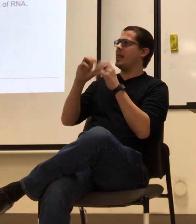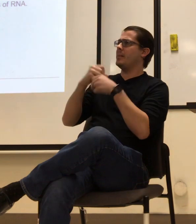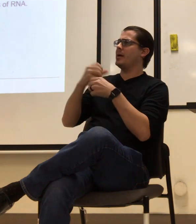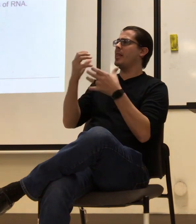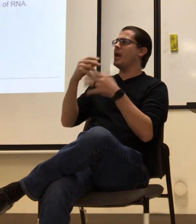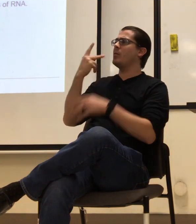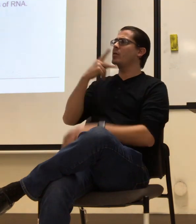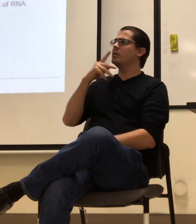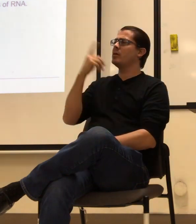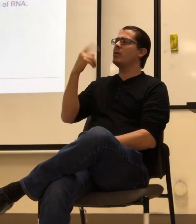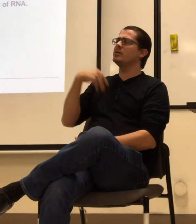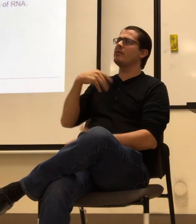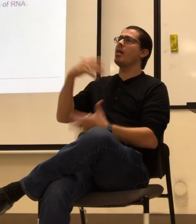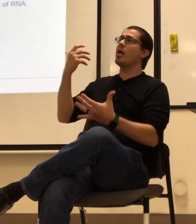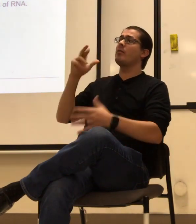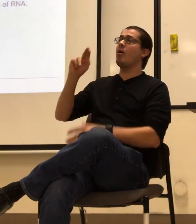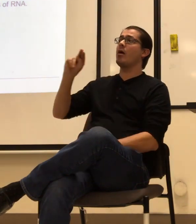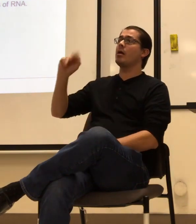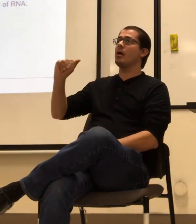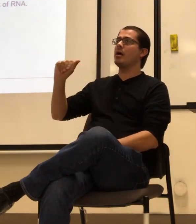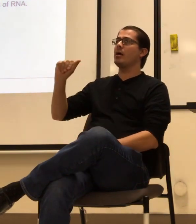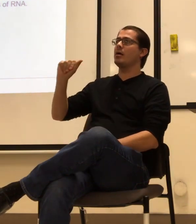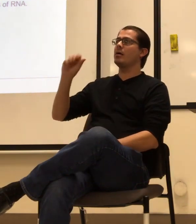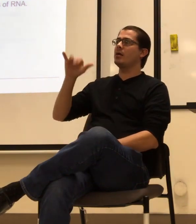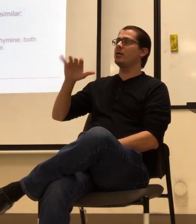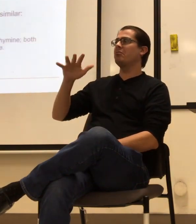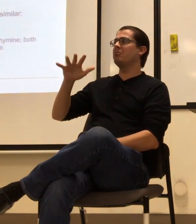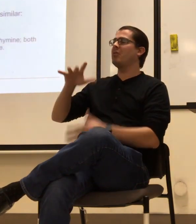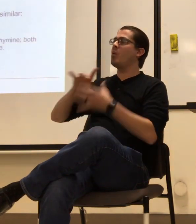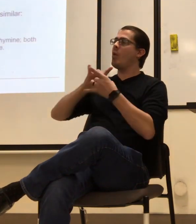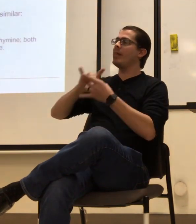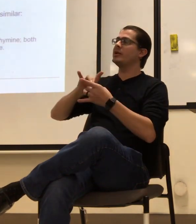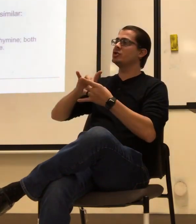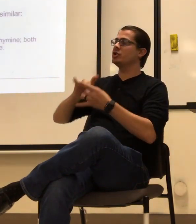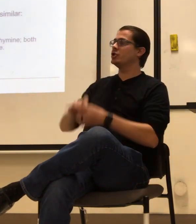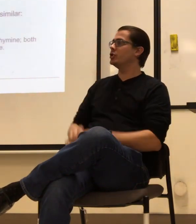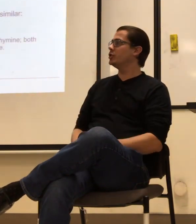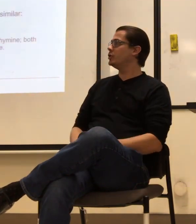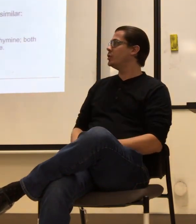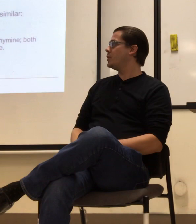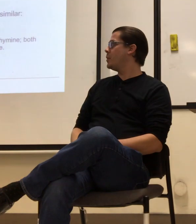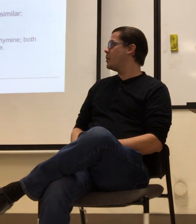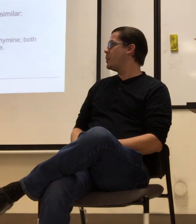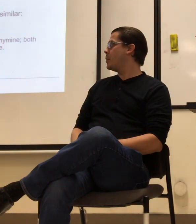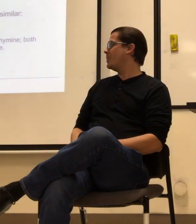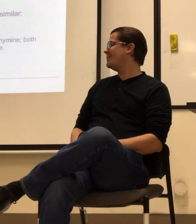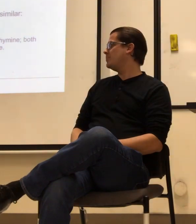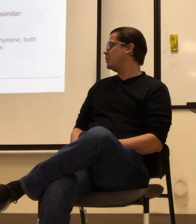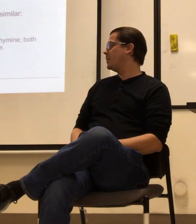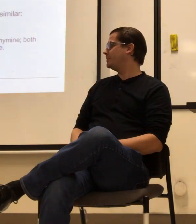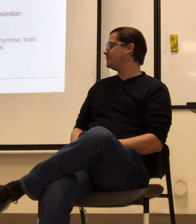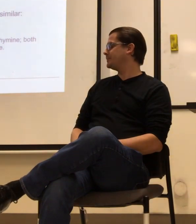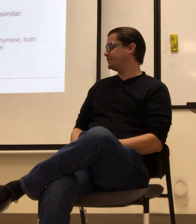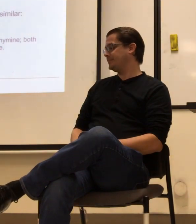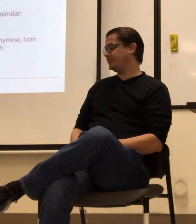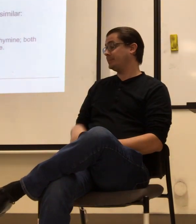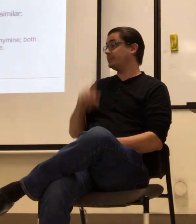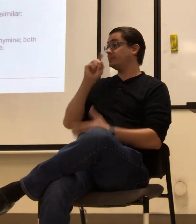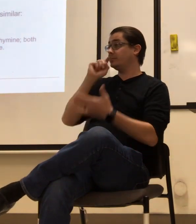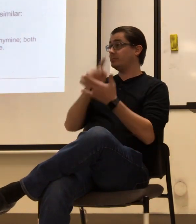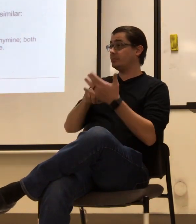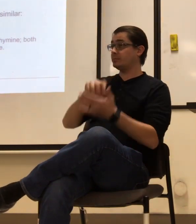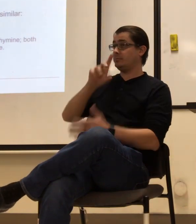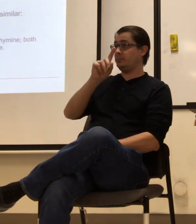proteins, they always have lots of RNA. Okay, so that's kind of a correlation. And they noticed that DNA